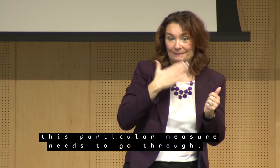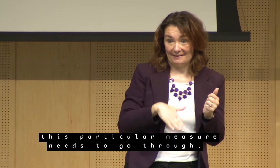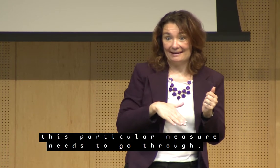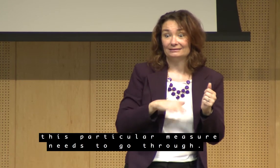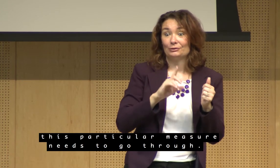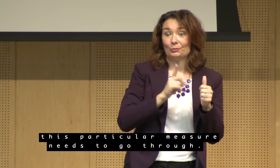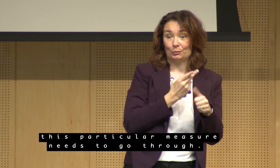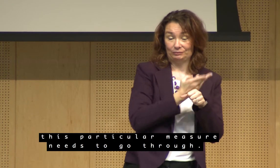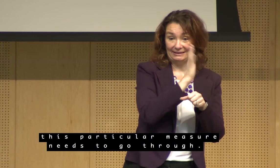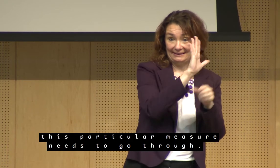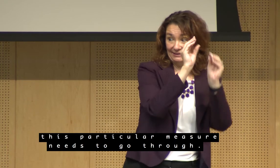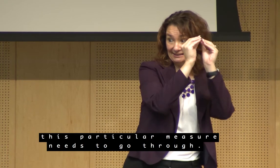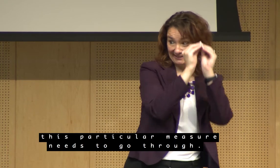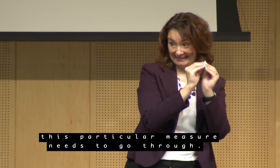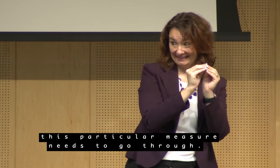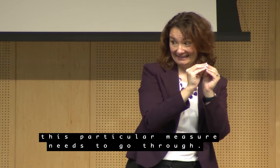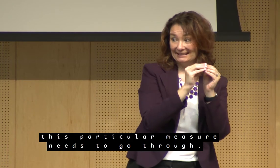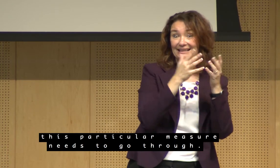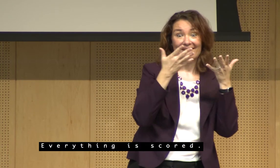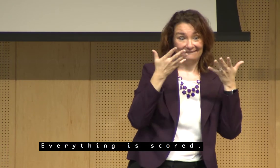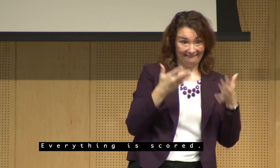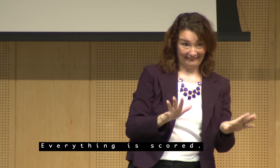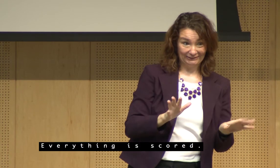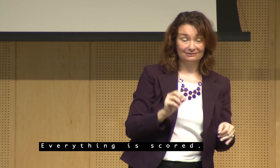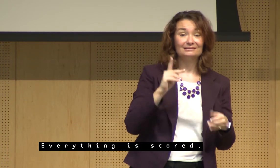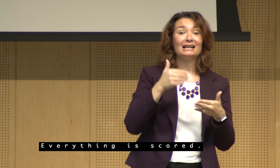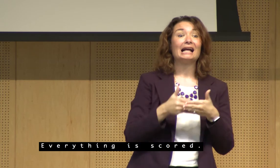needs to go through. Everything is scored.